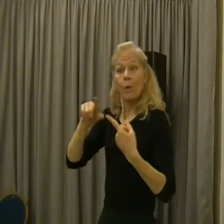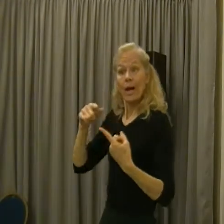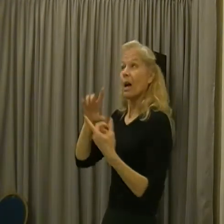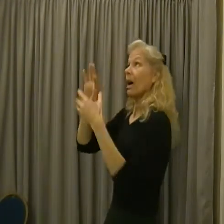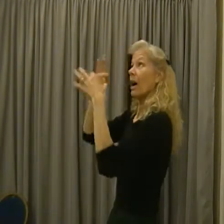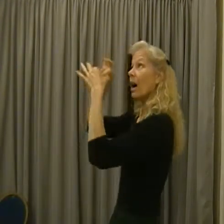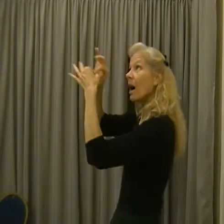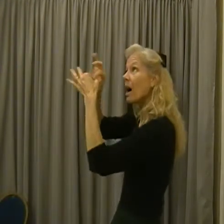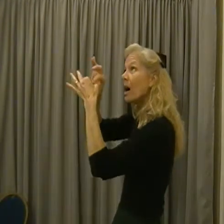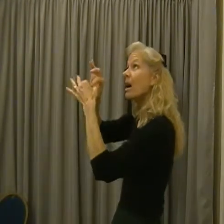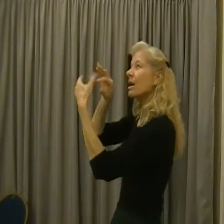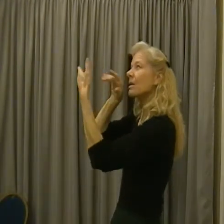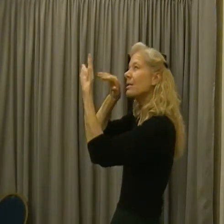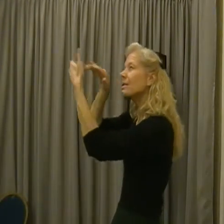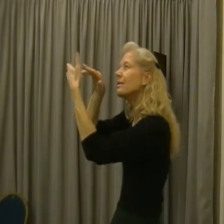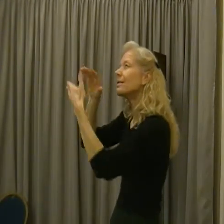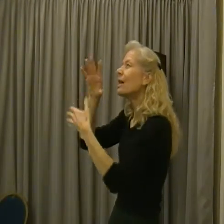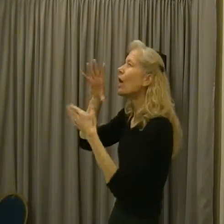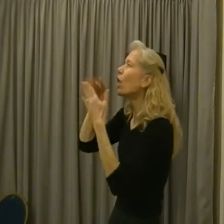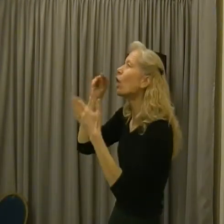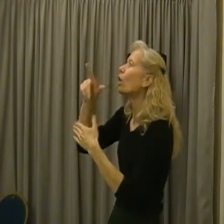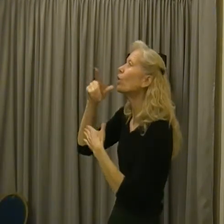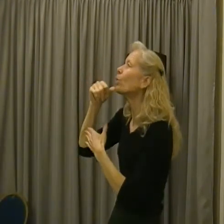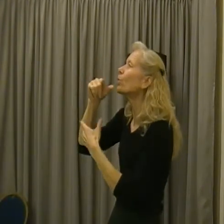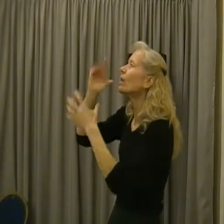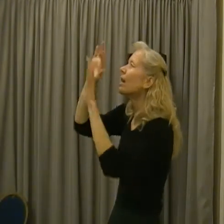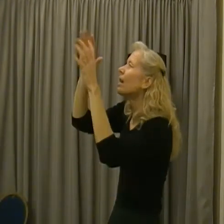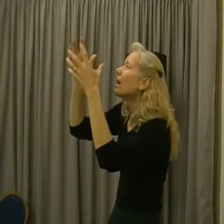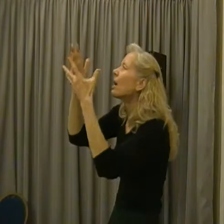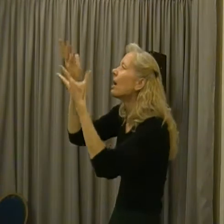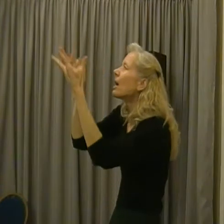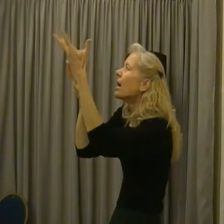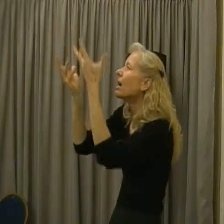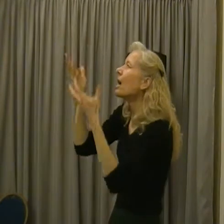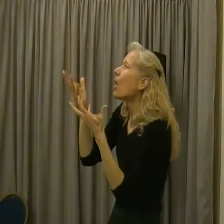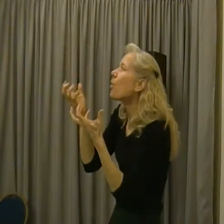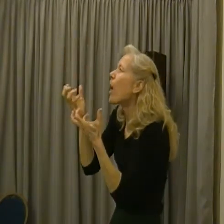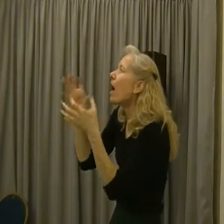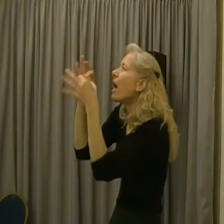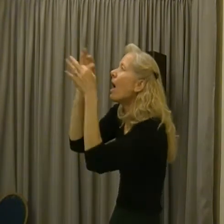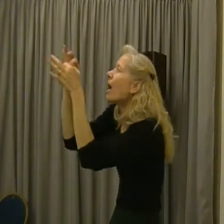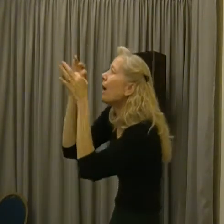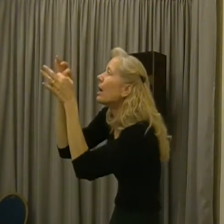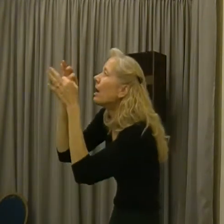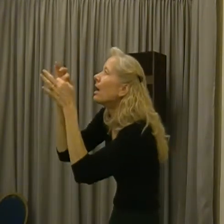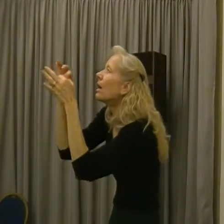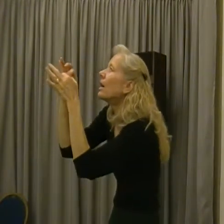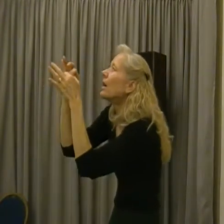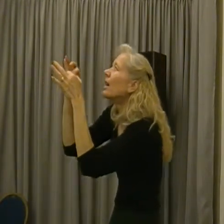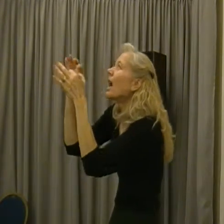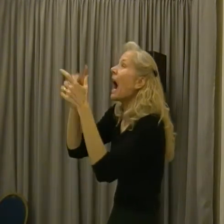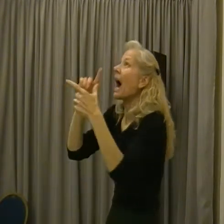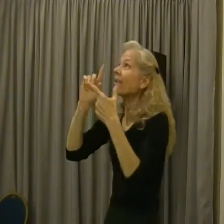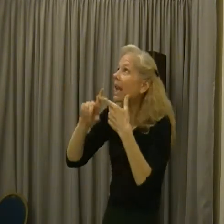we do have is submitted to his wisdom. And it all becomes beneficial in the way that God wants it to. And they don't become idols.